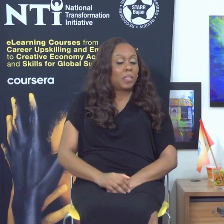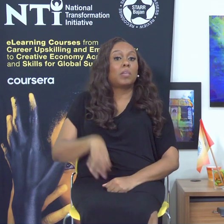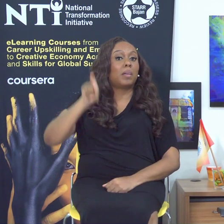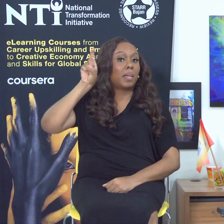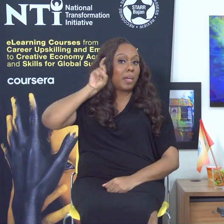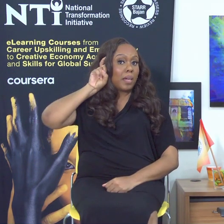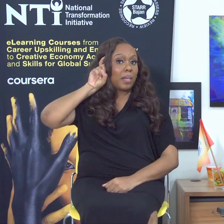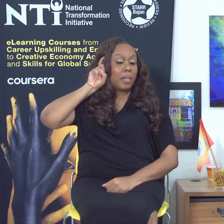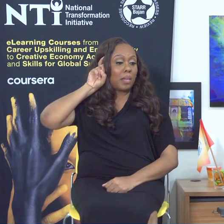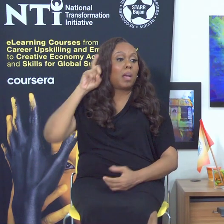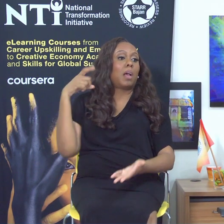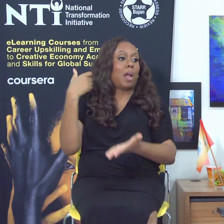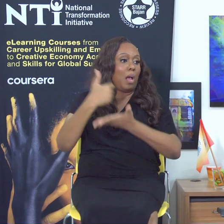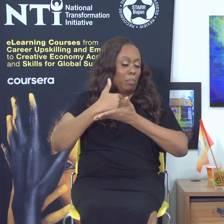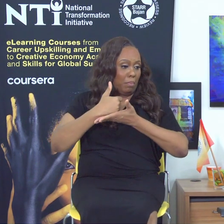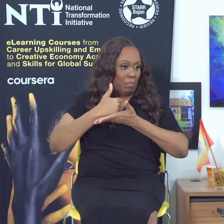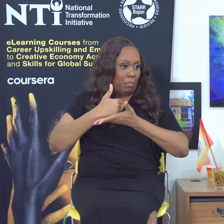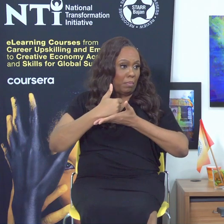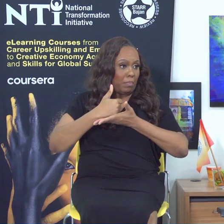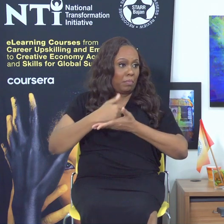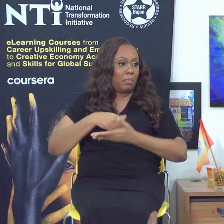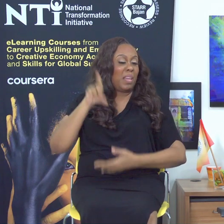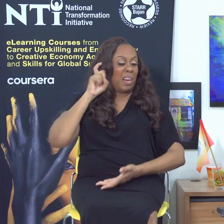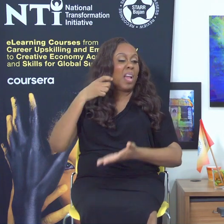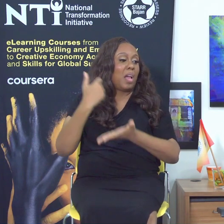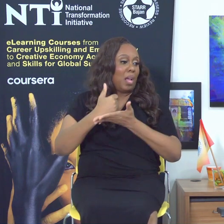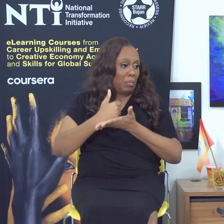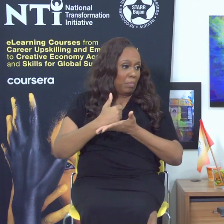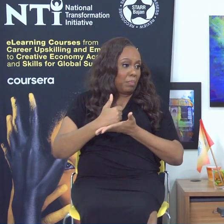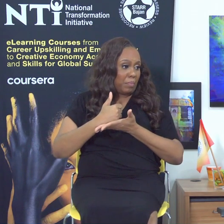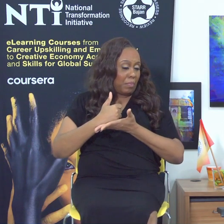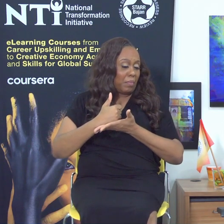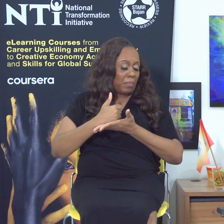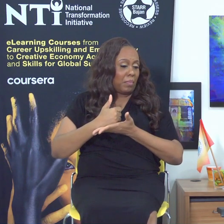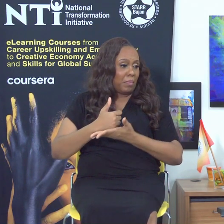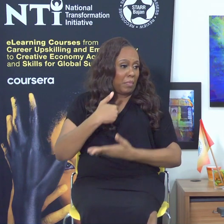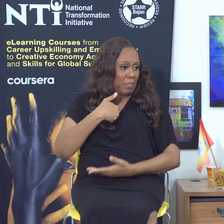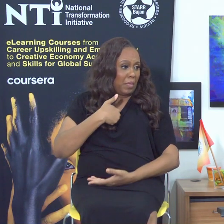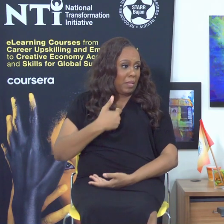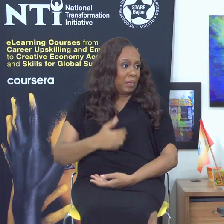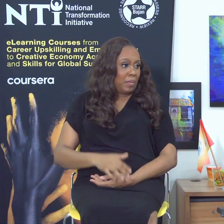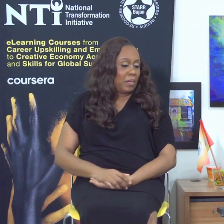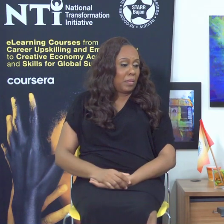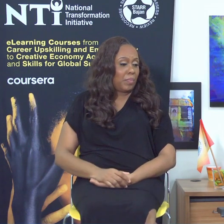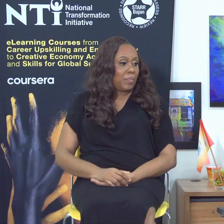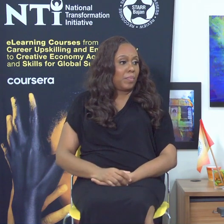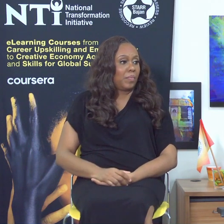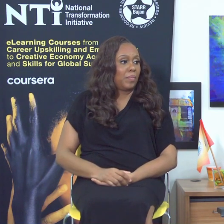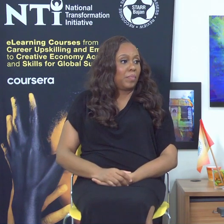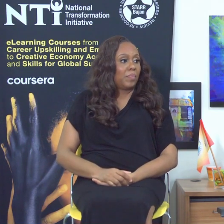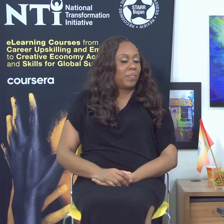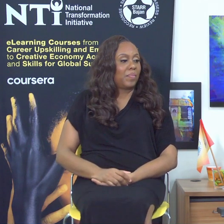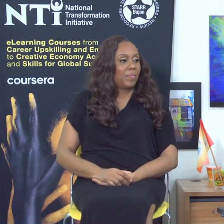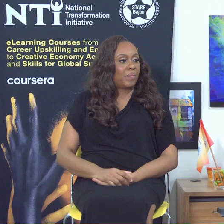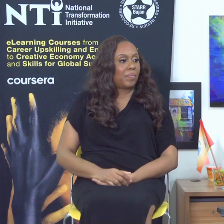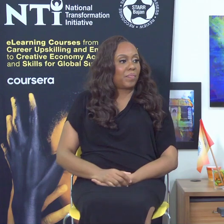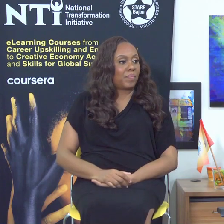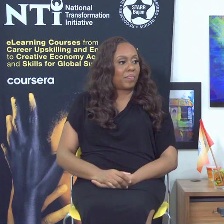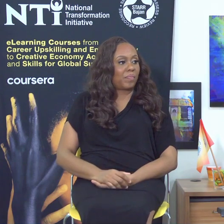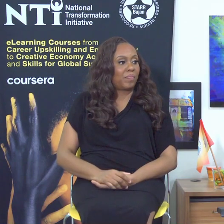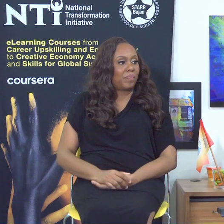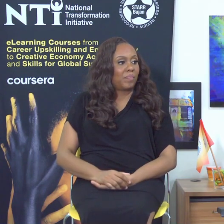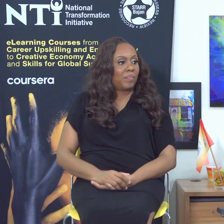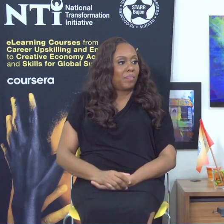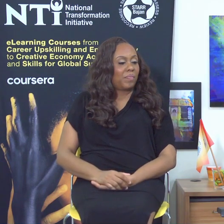very helpful. So the challenge, back to the challenge again, the challenge is some persons have a